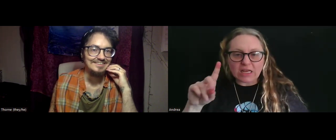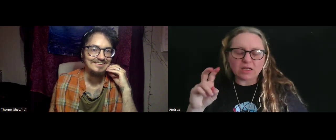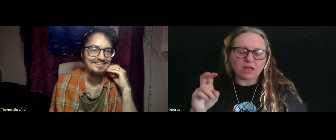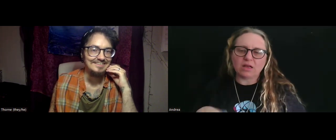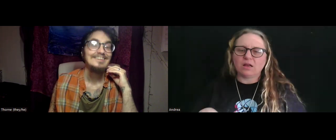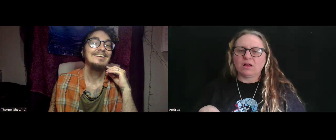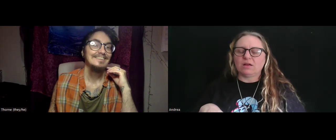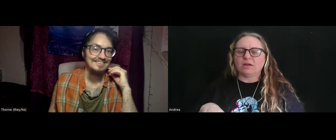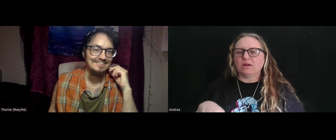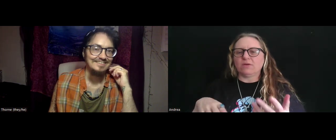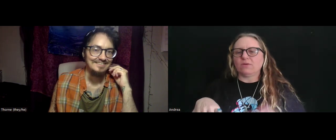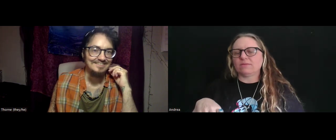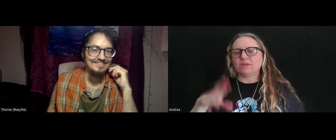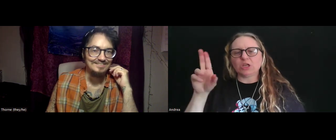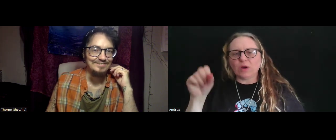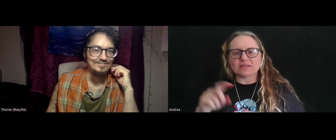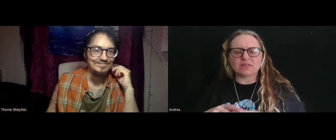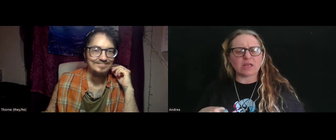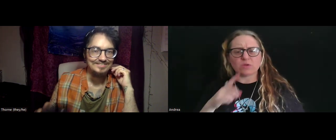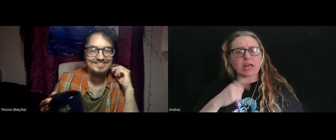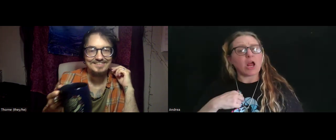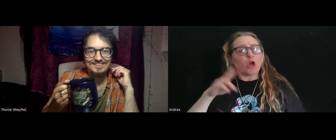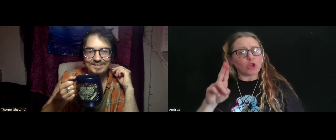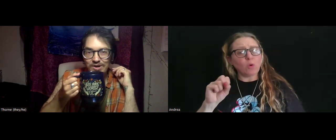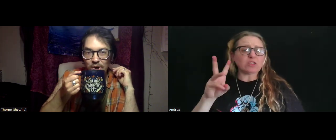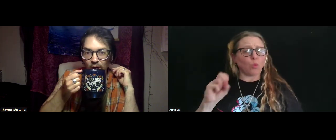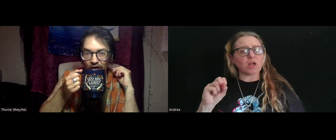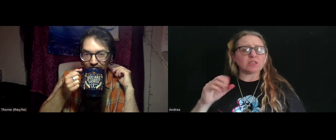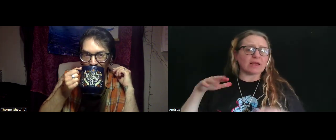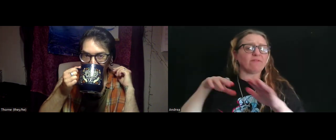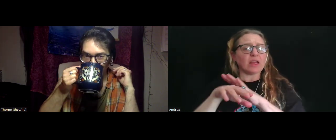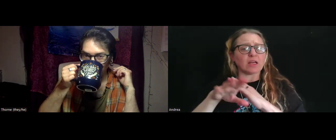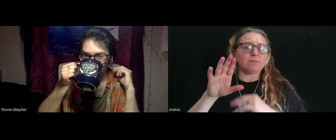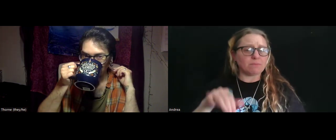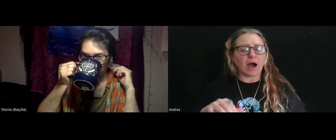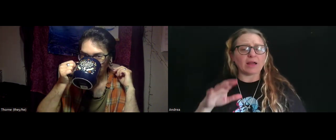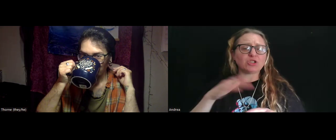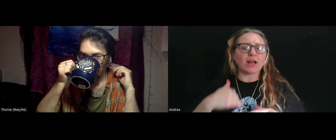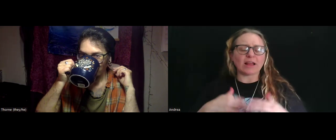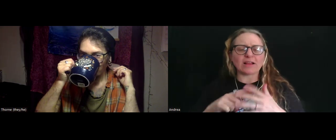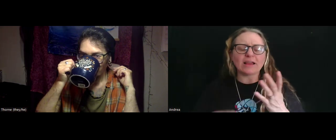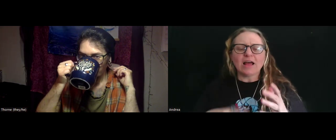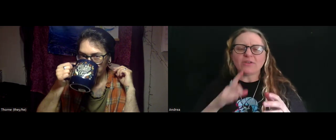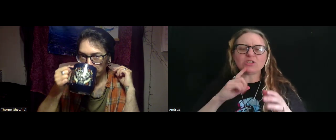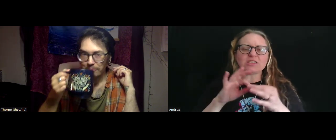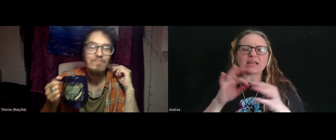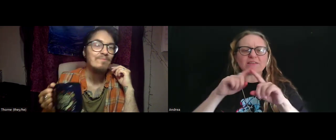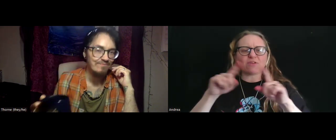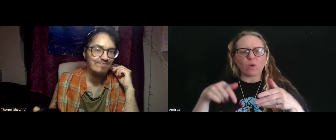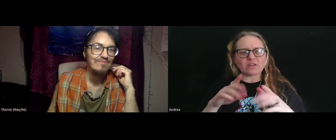invaded the US, so they would say the US was invaded by China. Like there's just like different ways to